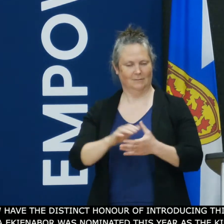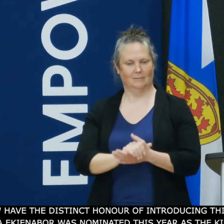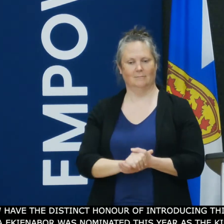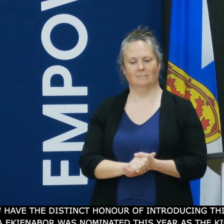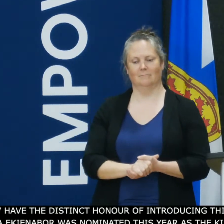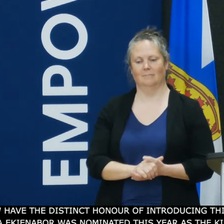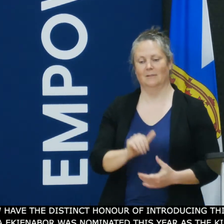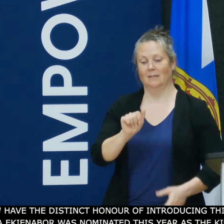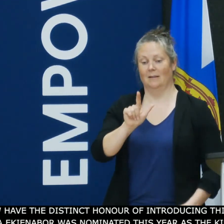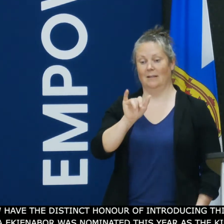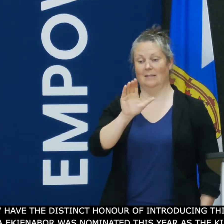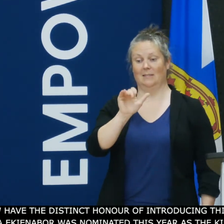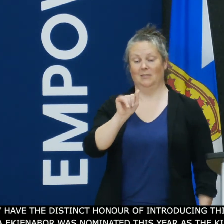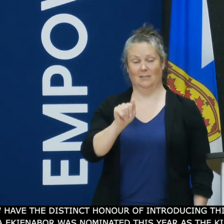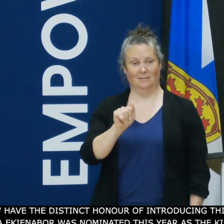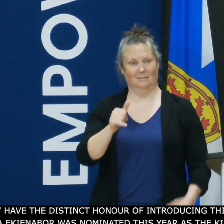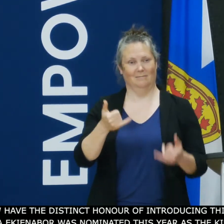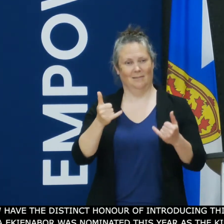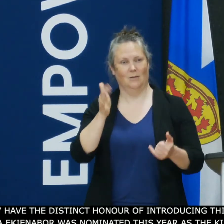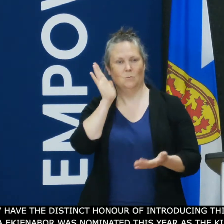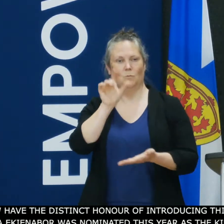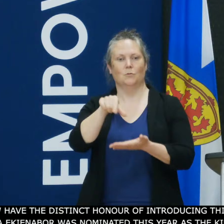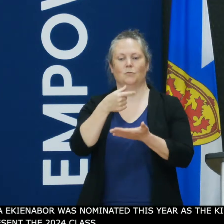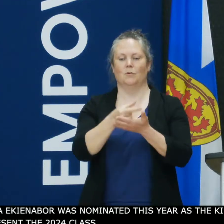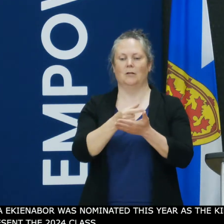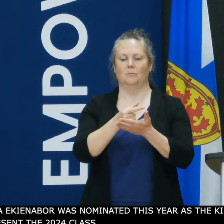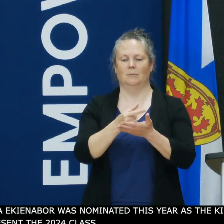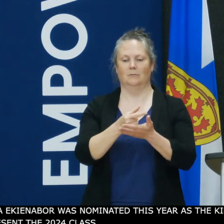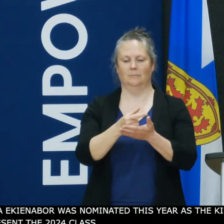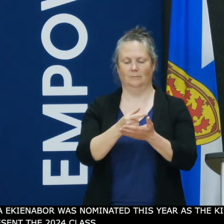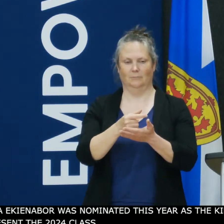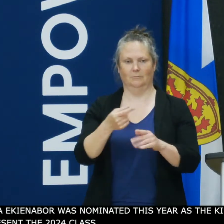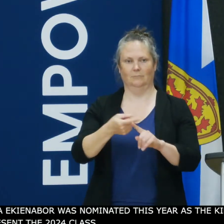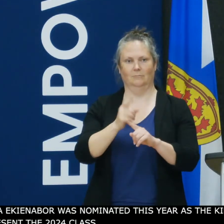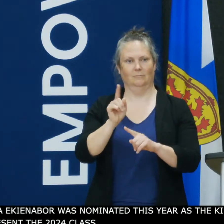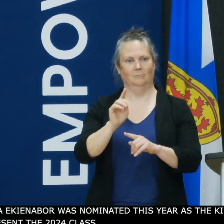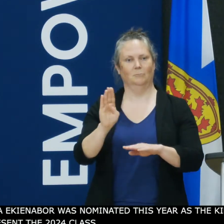is graduating today from our Business Administration program.